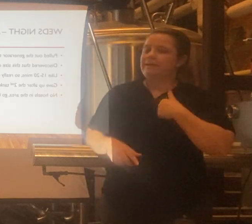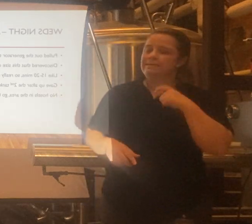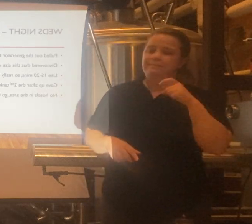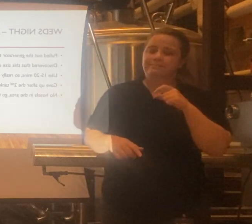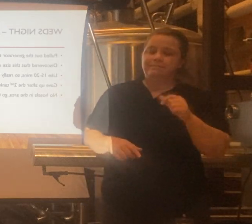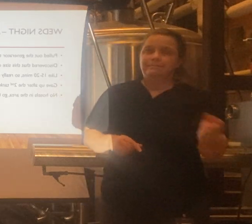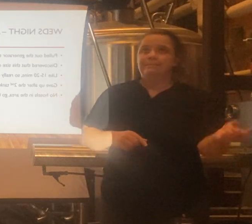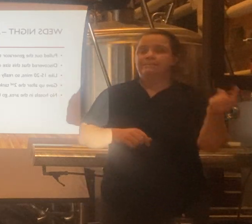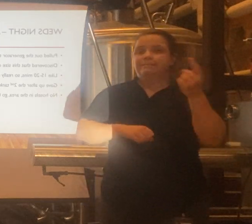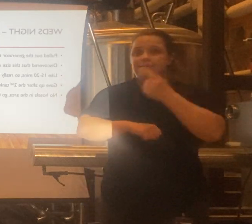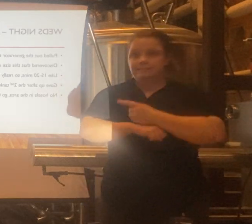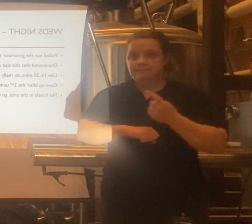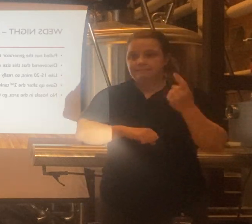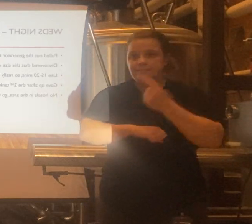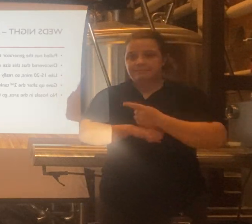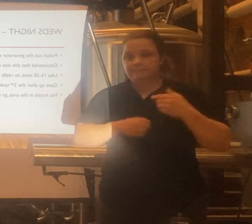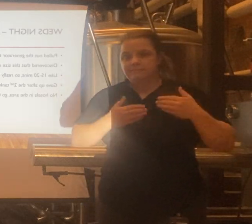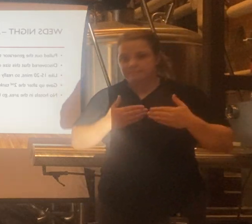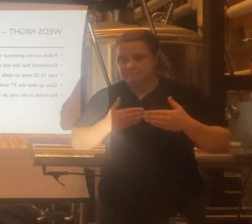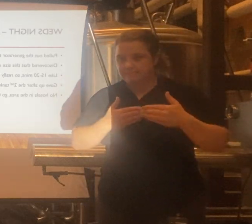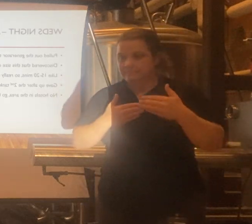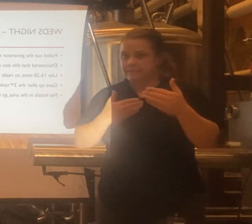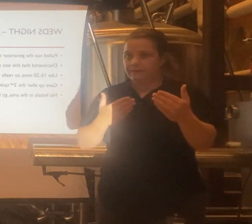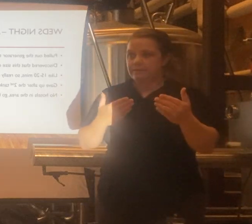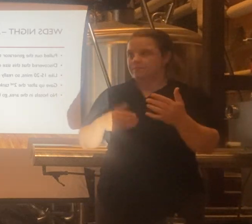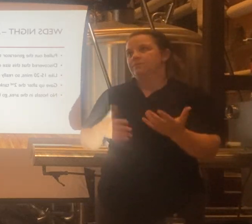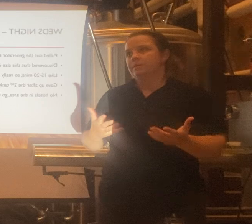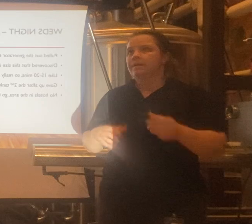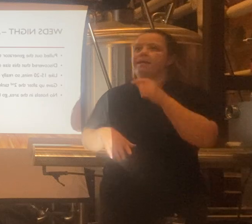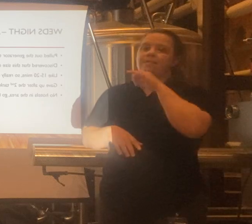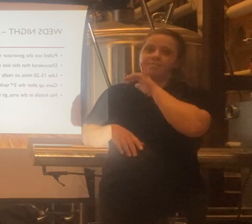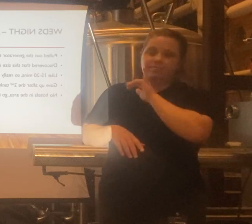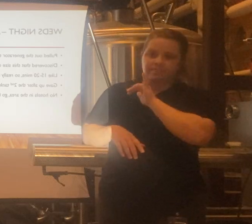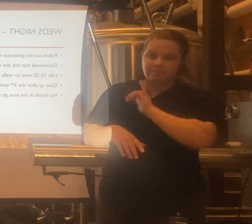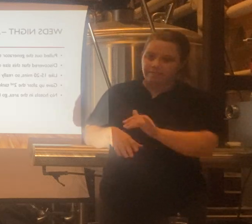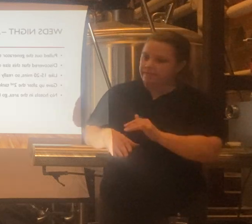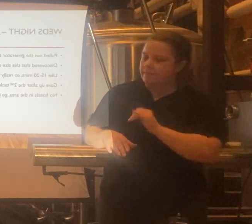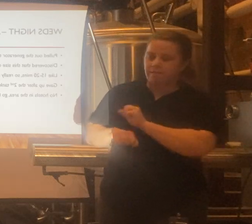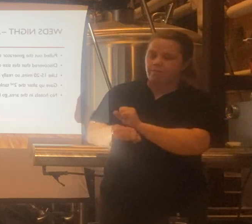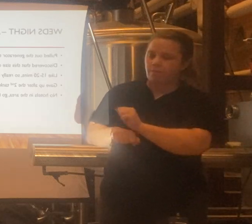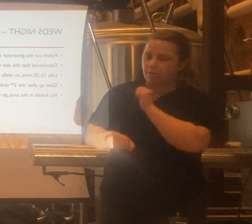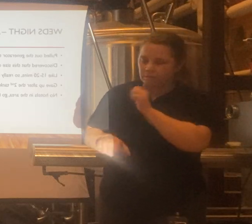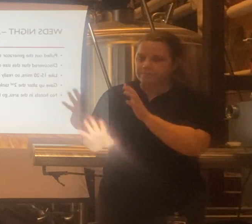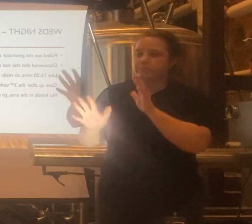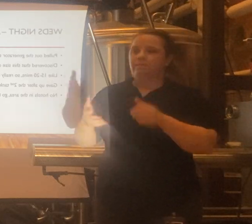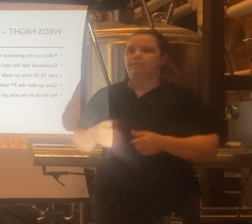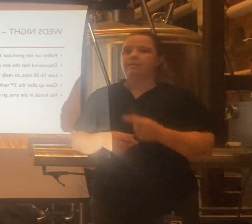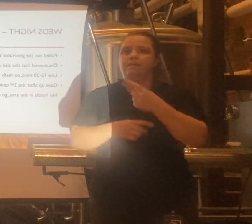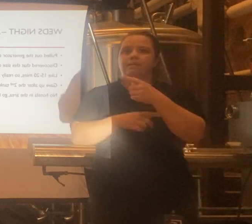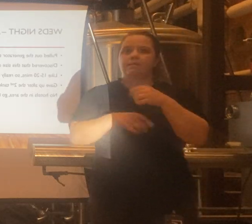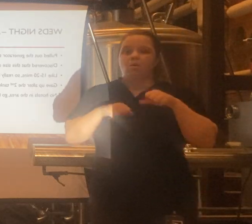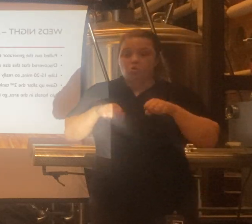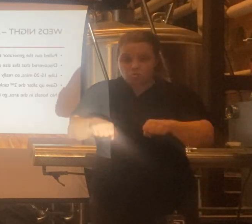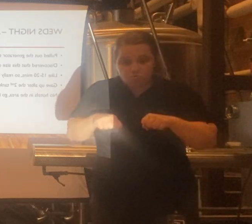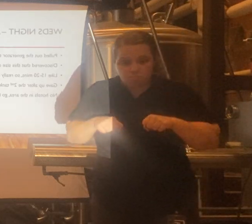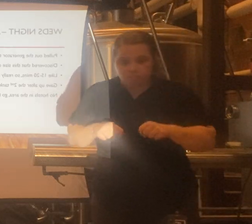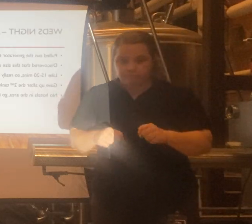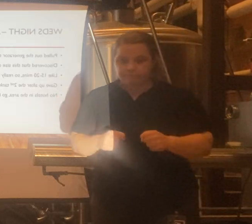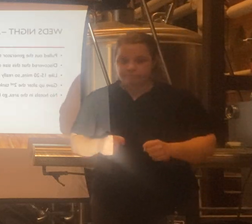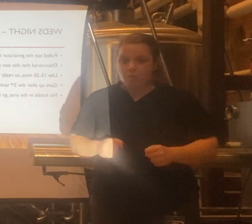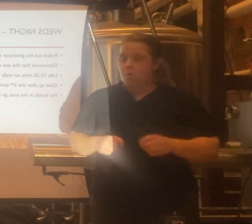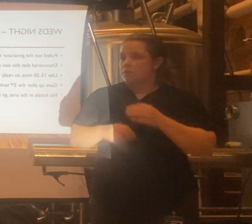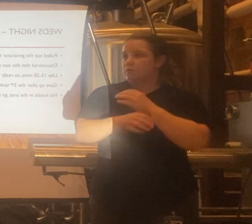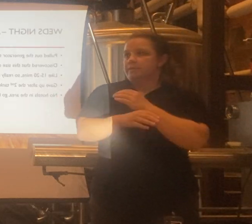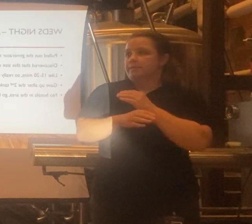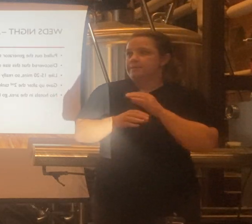gonna work. So I went and said, all right, do I have any gas? Lawnmower was empty, gas can was empty, hand pump couldn't get it out